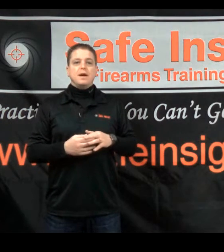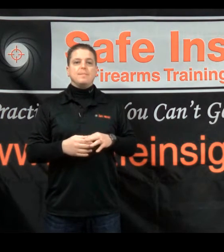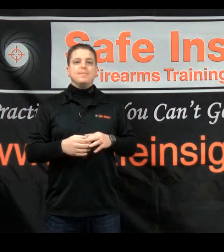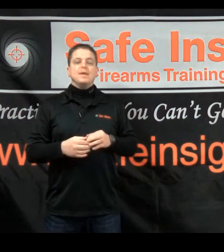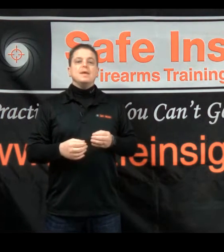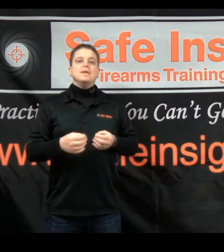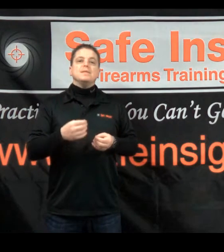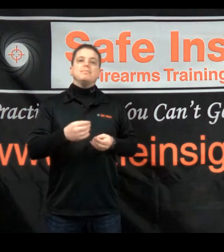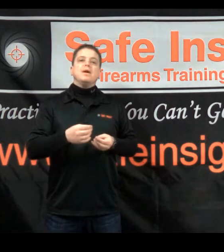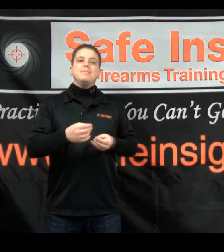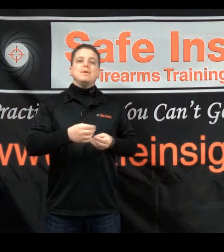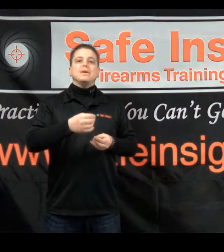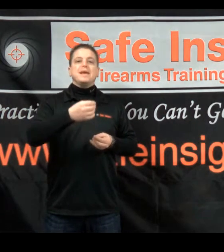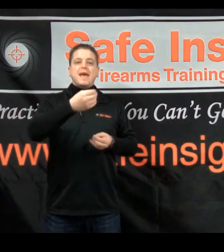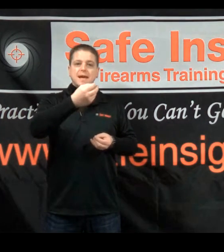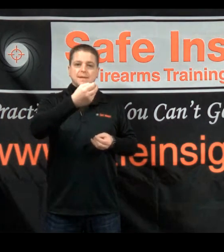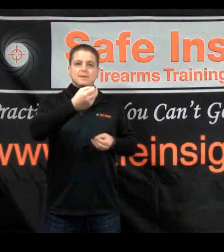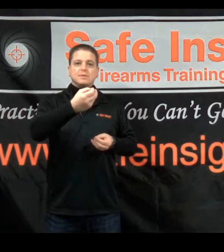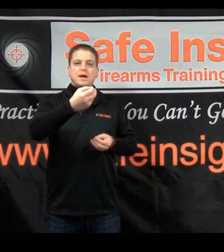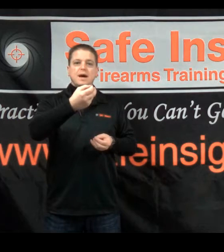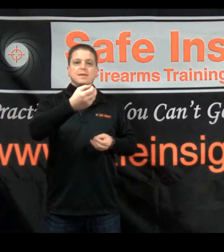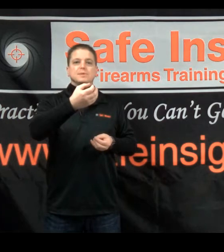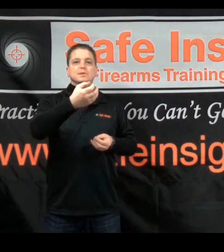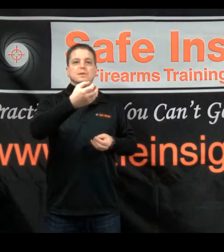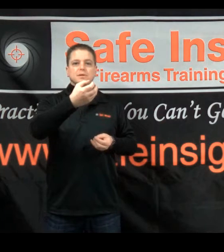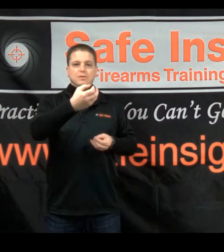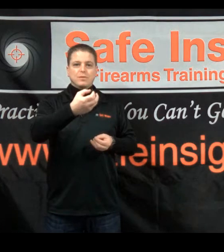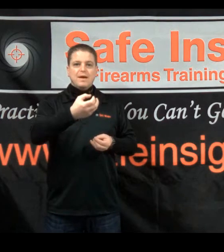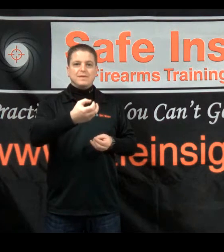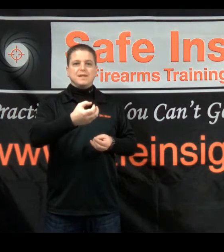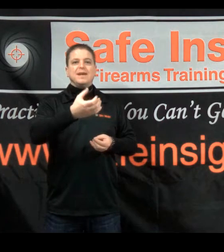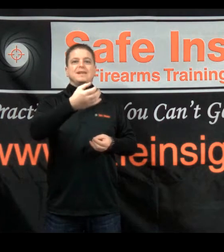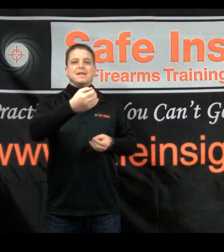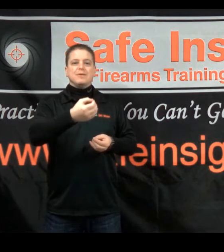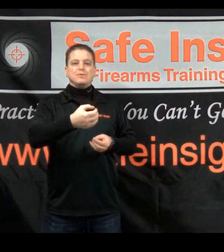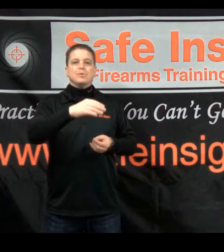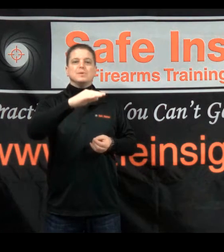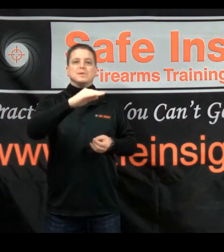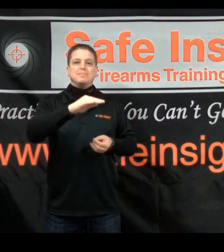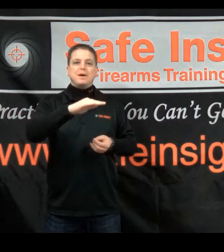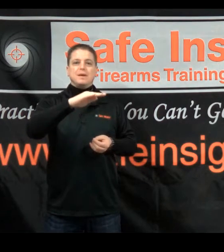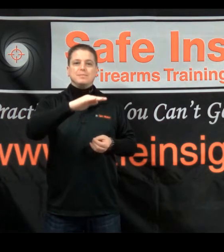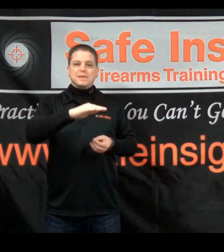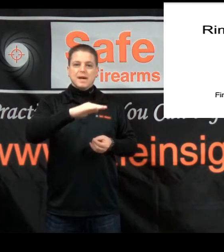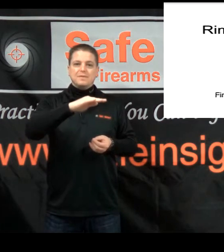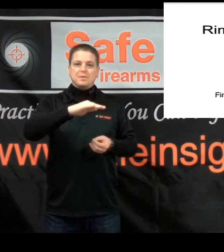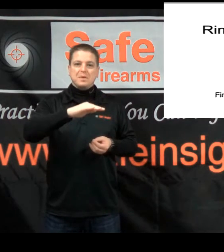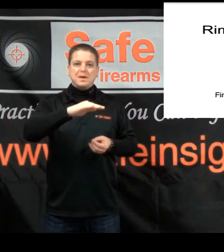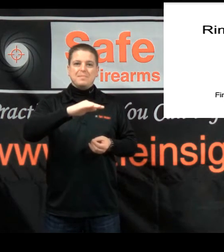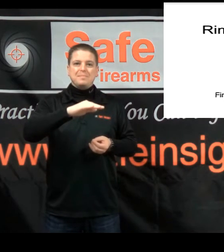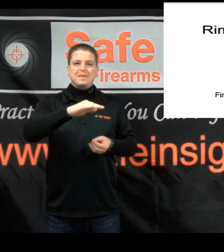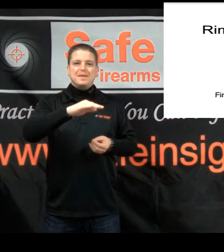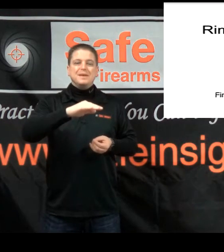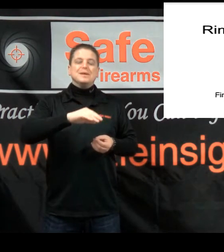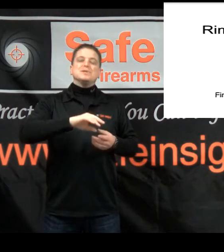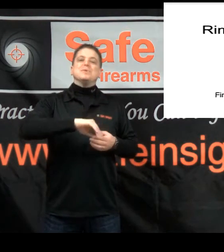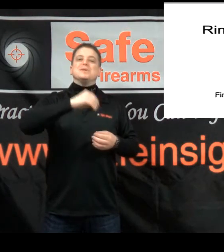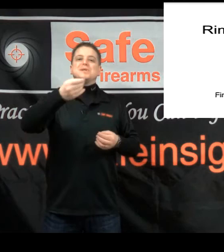time, the primer can sometimes gravitate down towards the bottom side of the rim. So when you